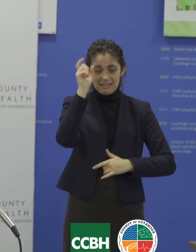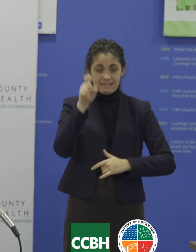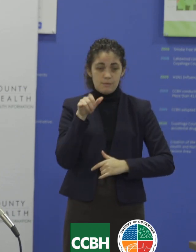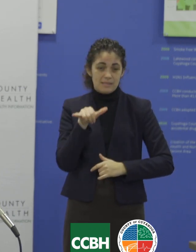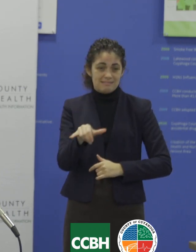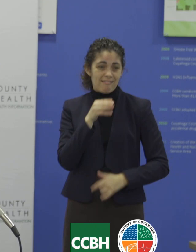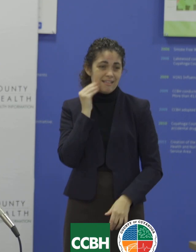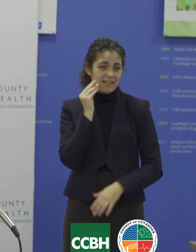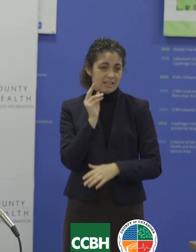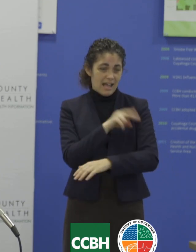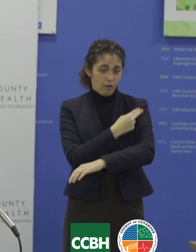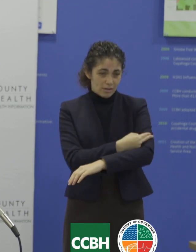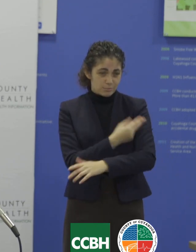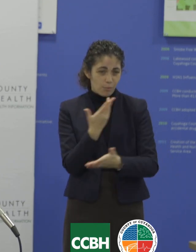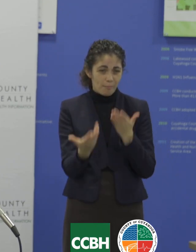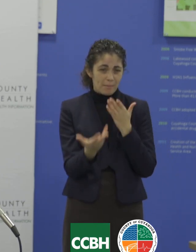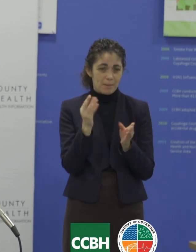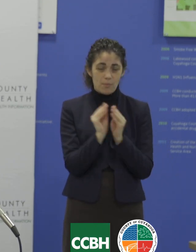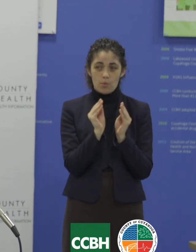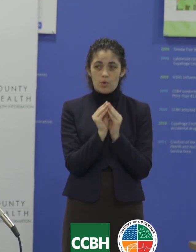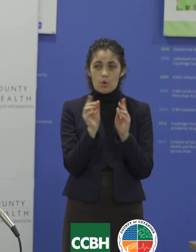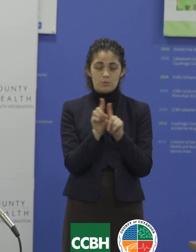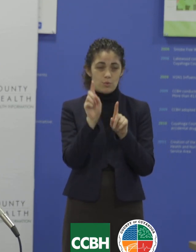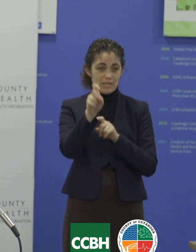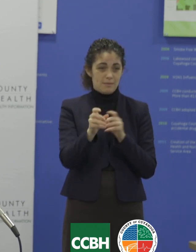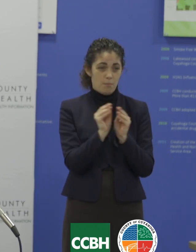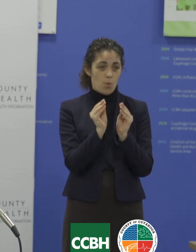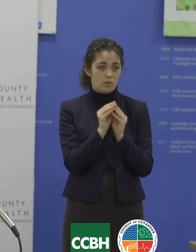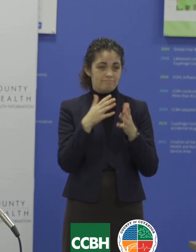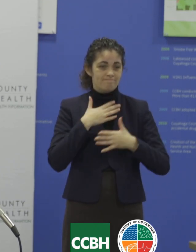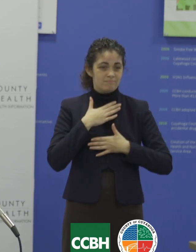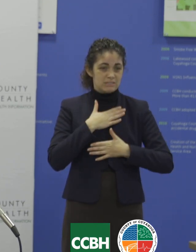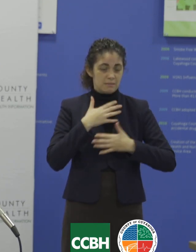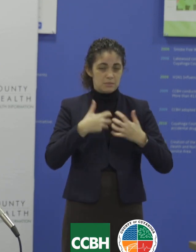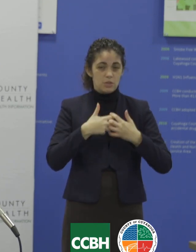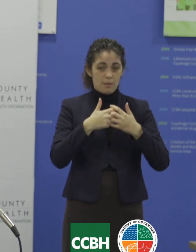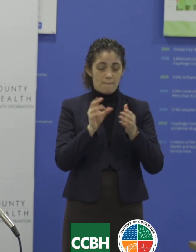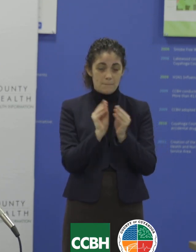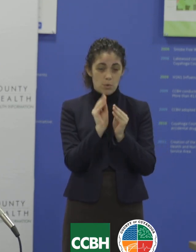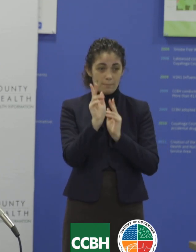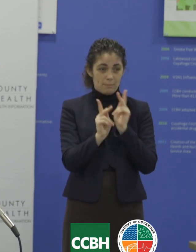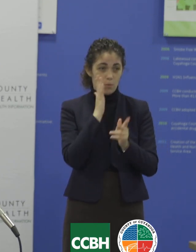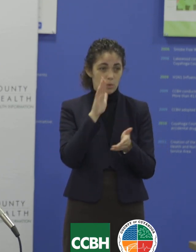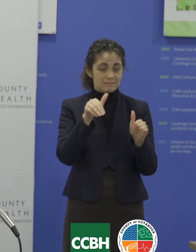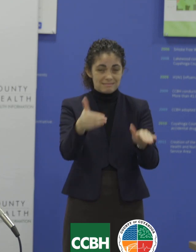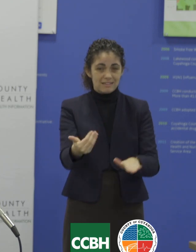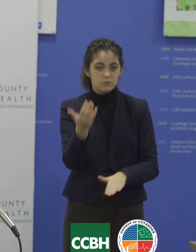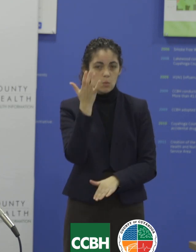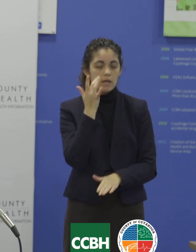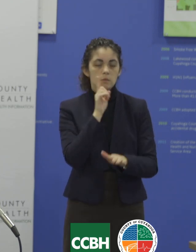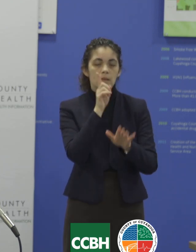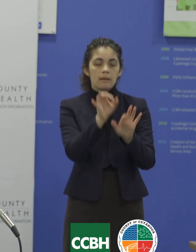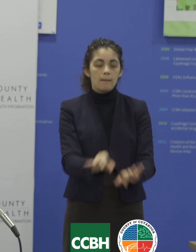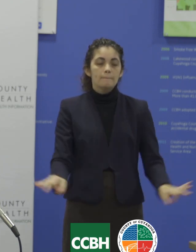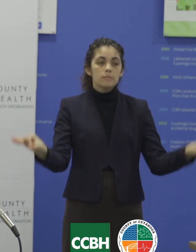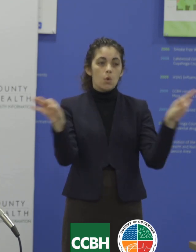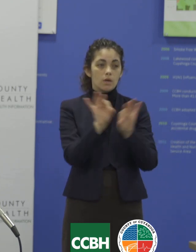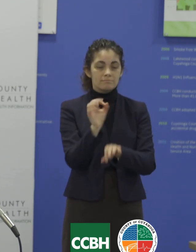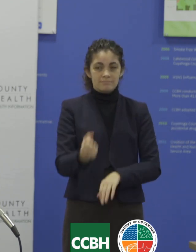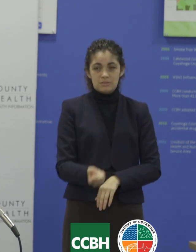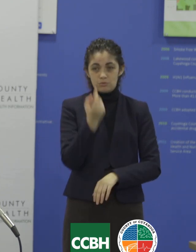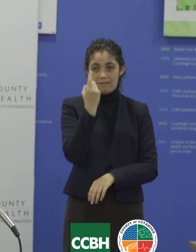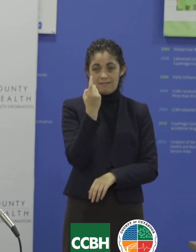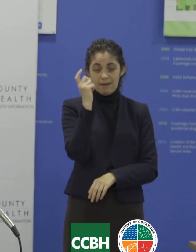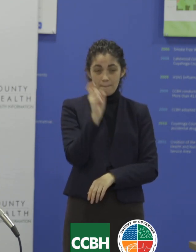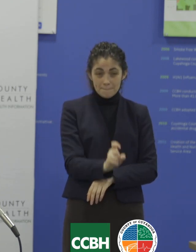to the hospital, more people will need to be on ventilators, and more people will die. So that's why it's important to understand